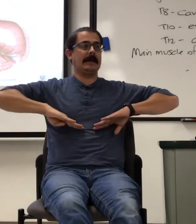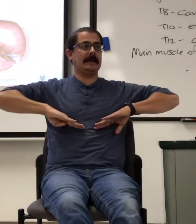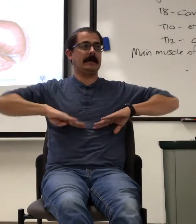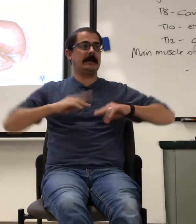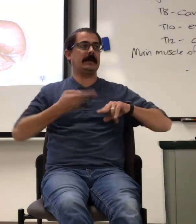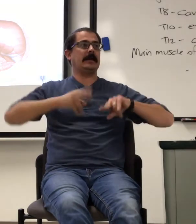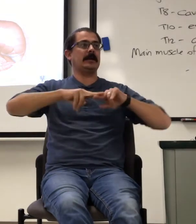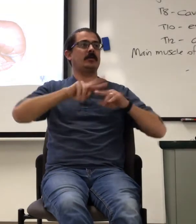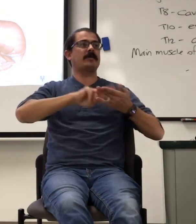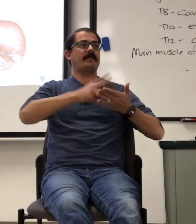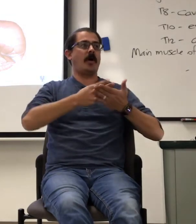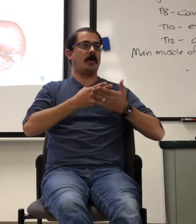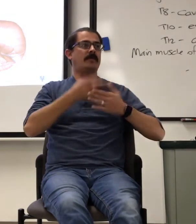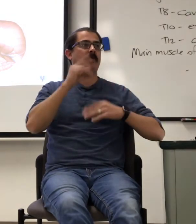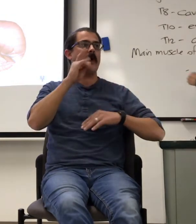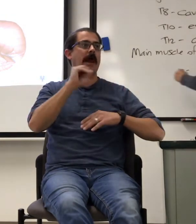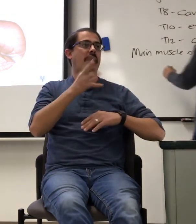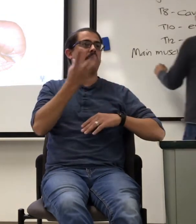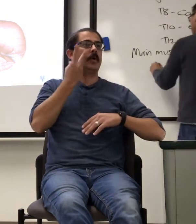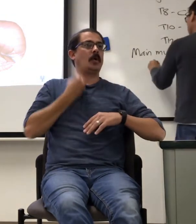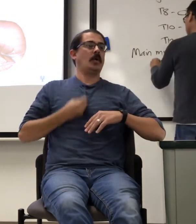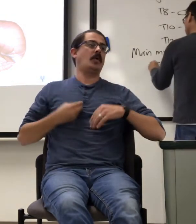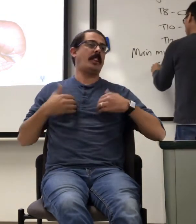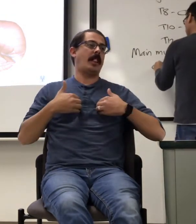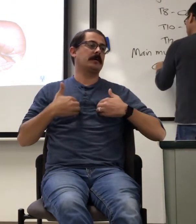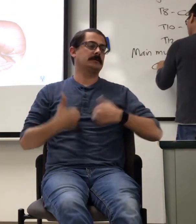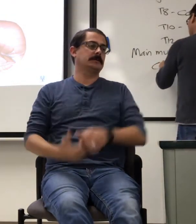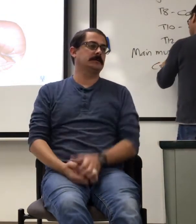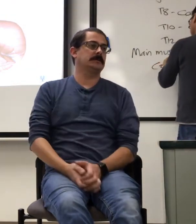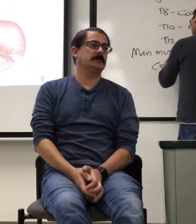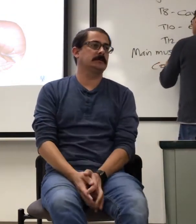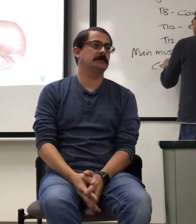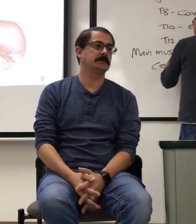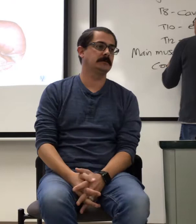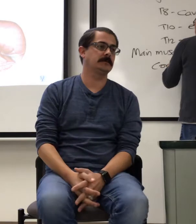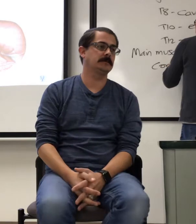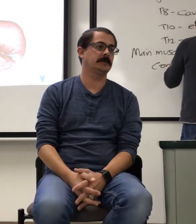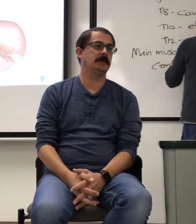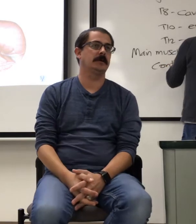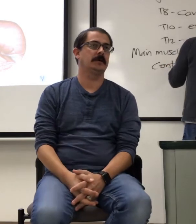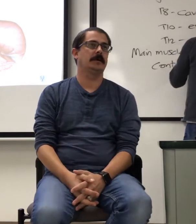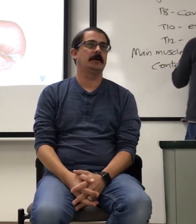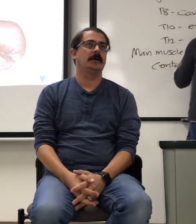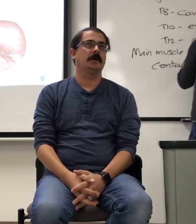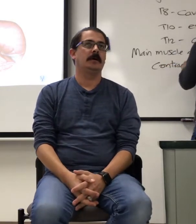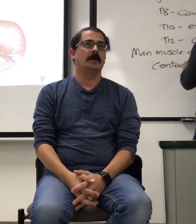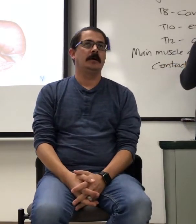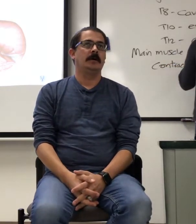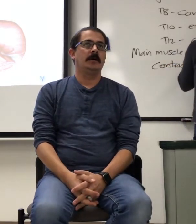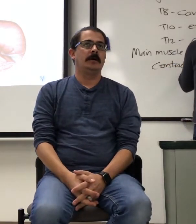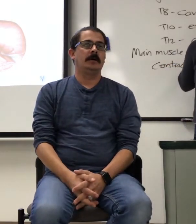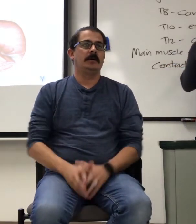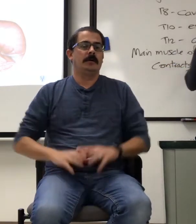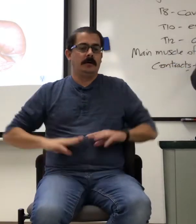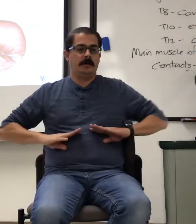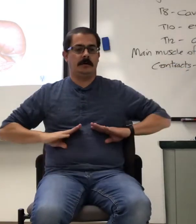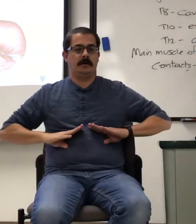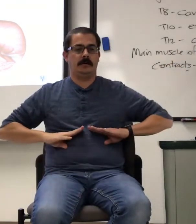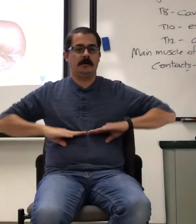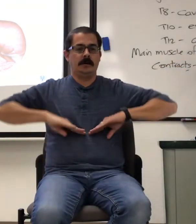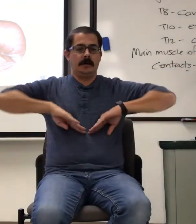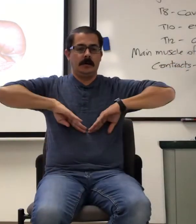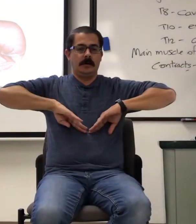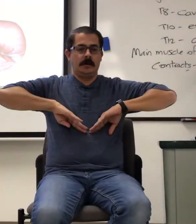volume to draw air into the lungs. So it contracts. That's its function.